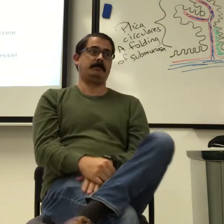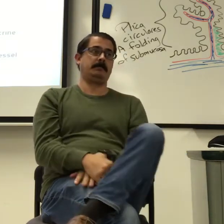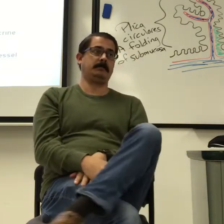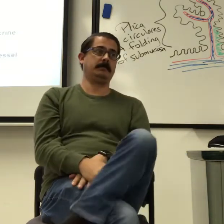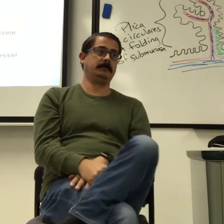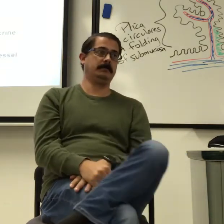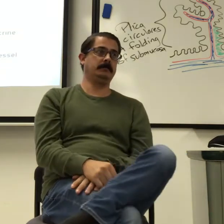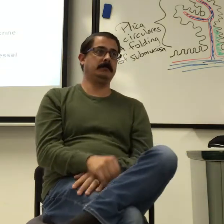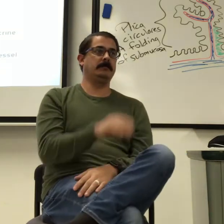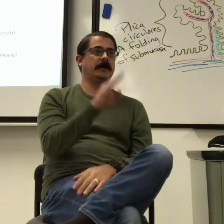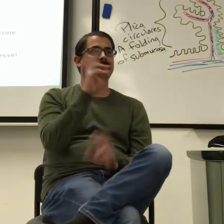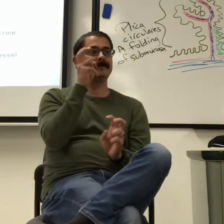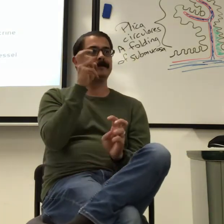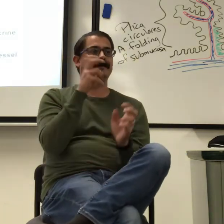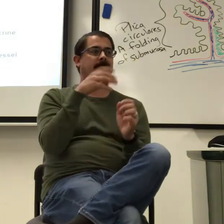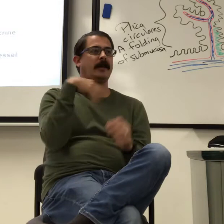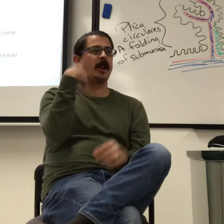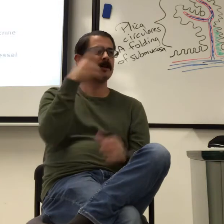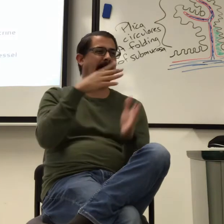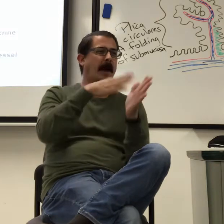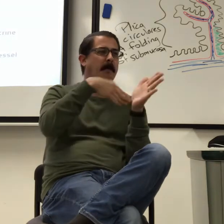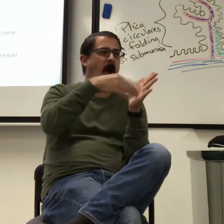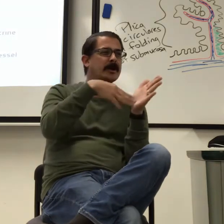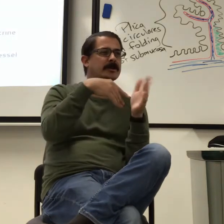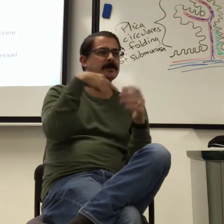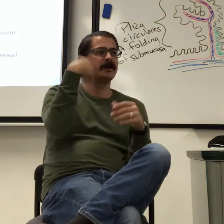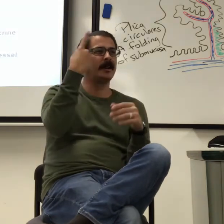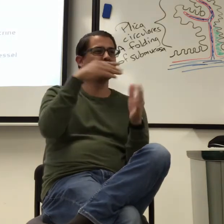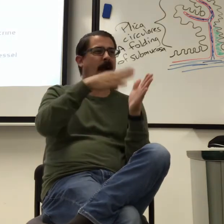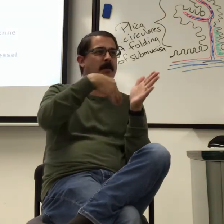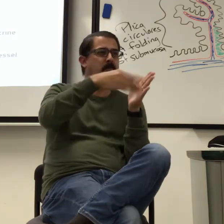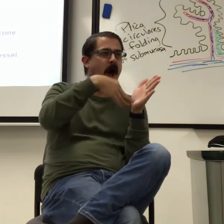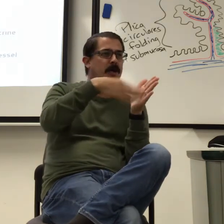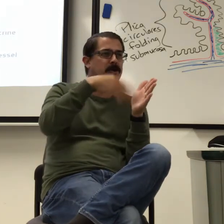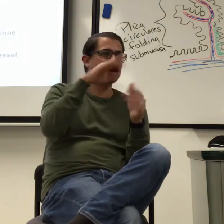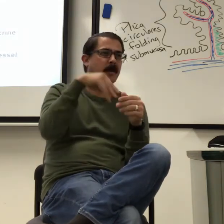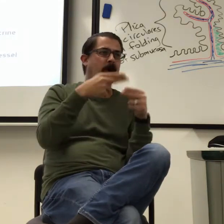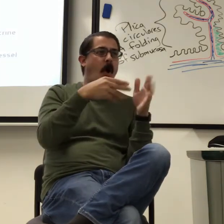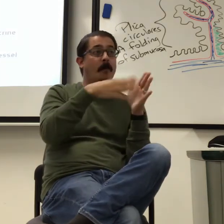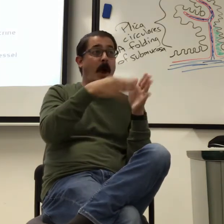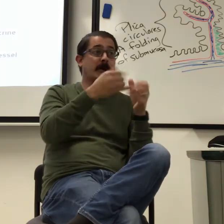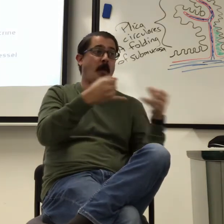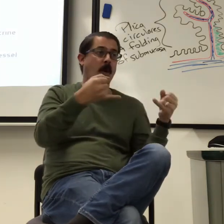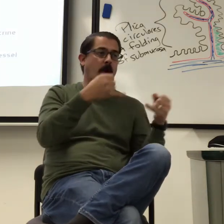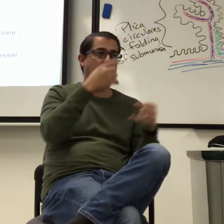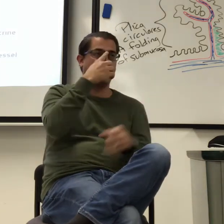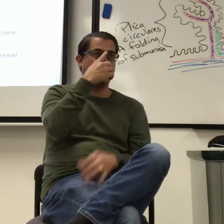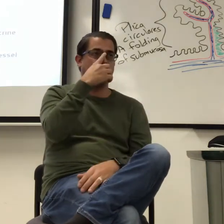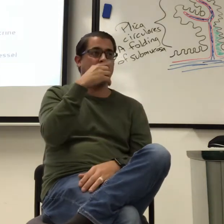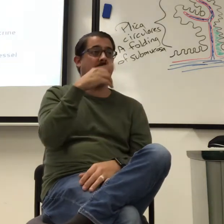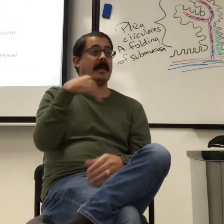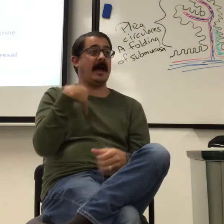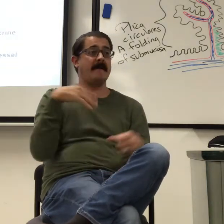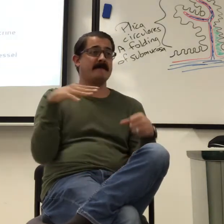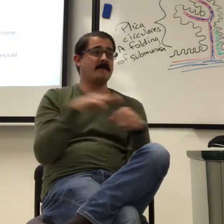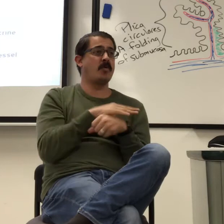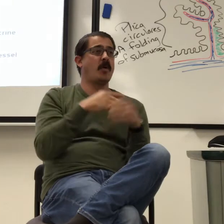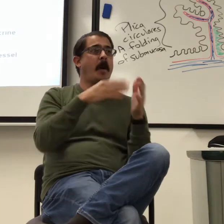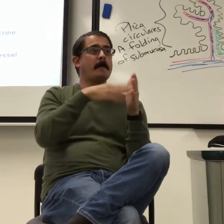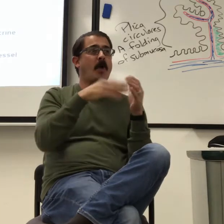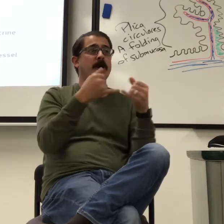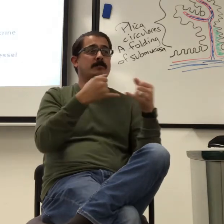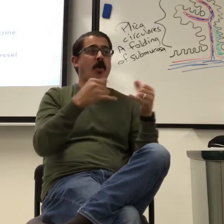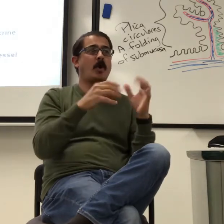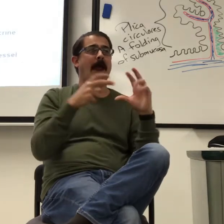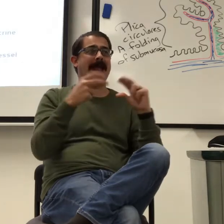brush border because that's how it appears under histology slides, and they're studded with the brush border enzymes that I